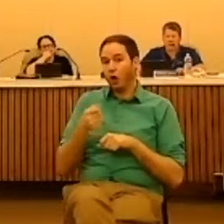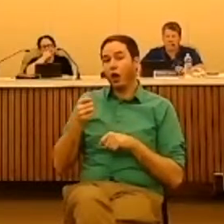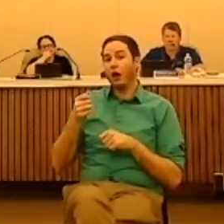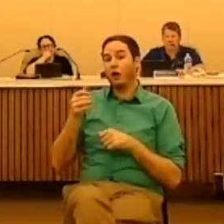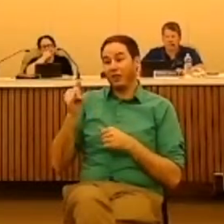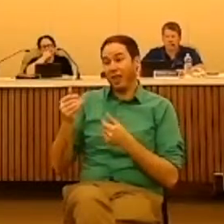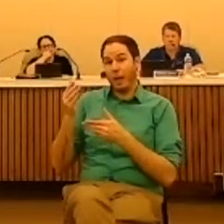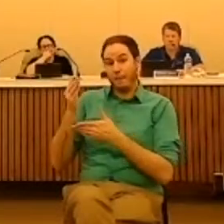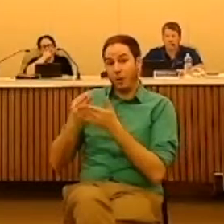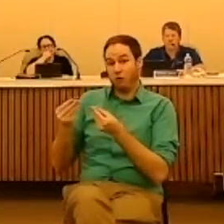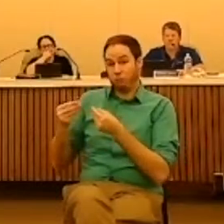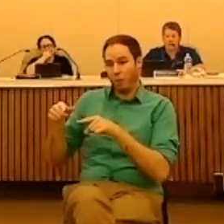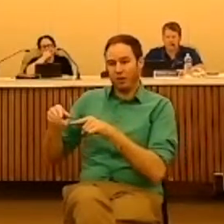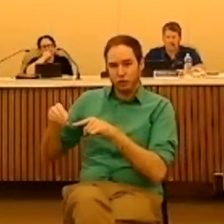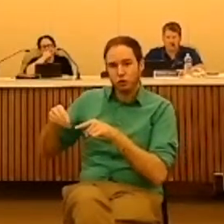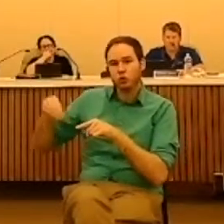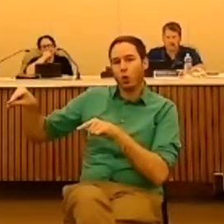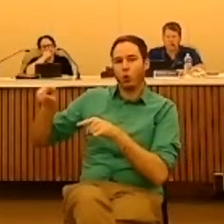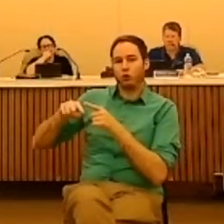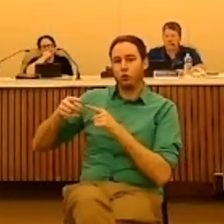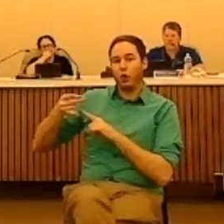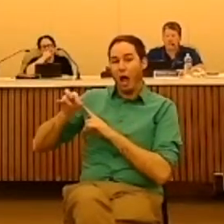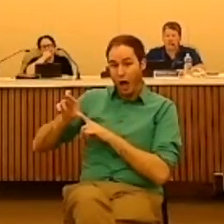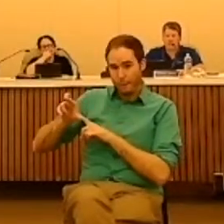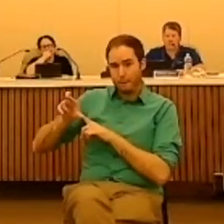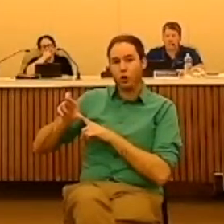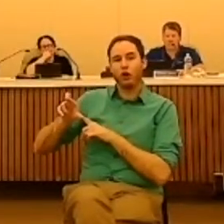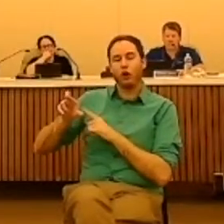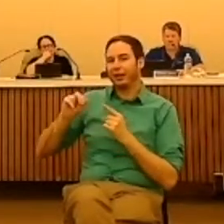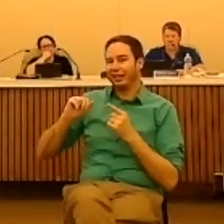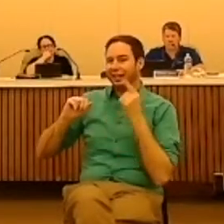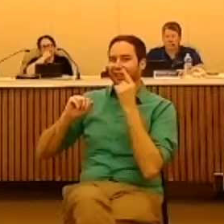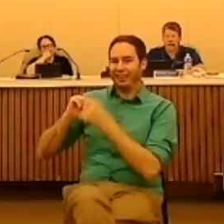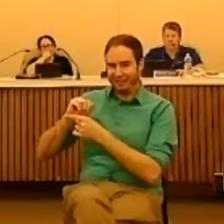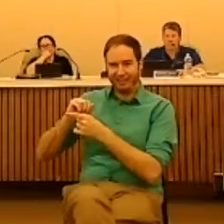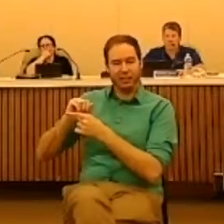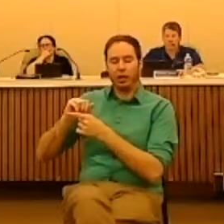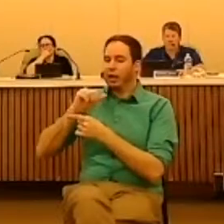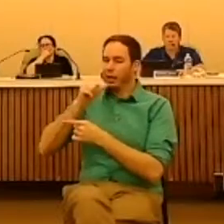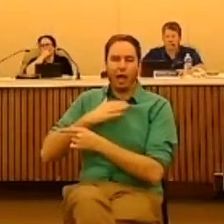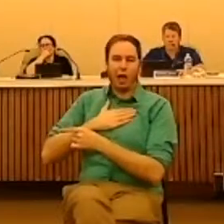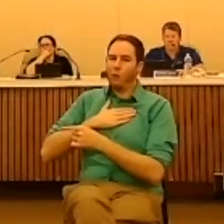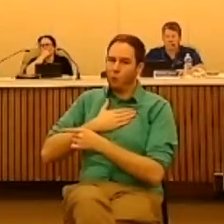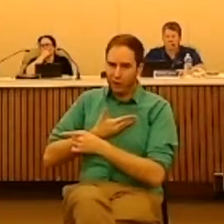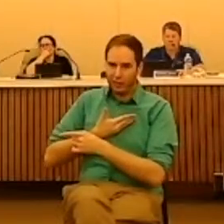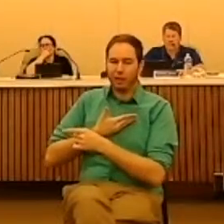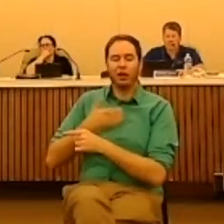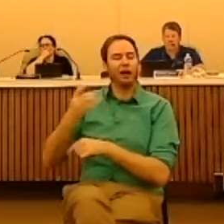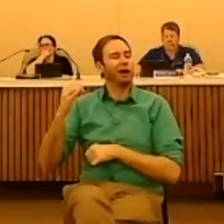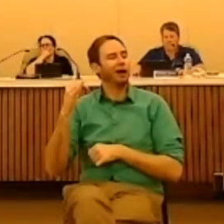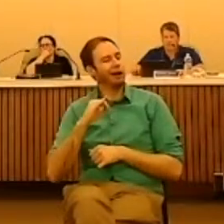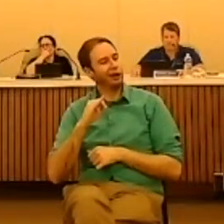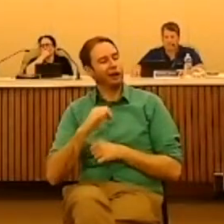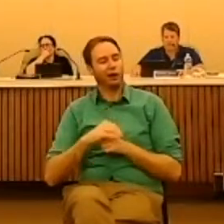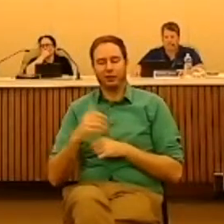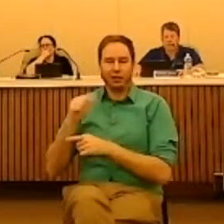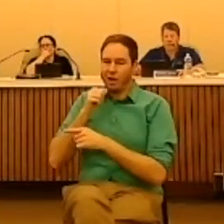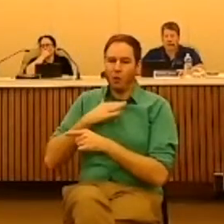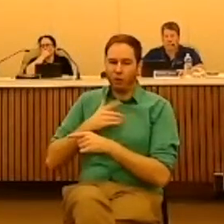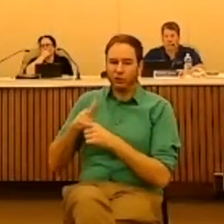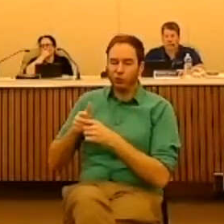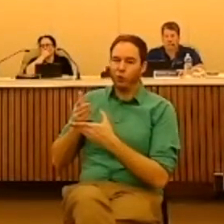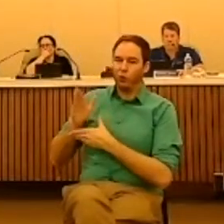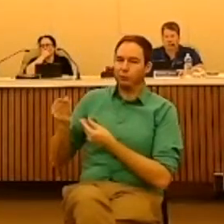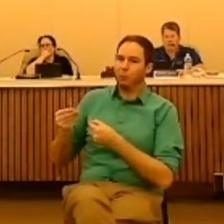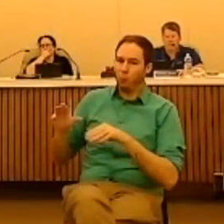of the property to Hosmer, and he has not willing to have it go through his property.